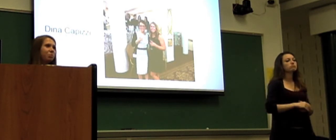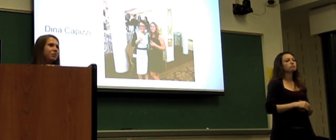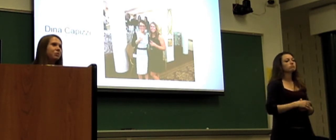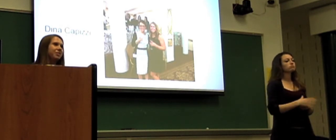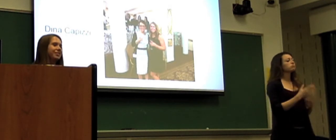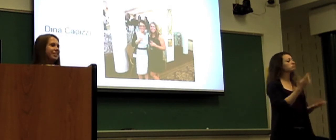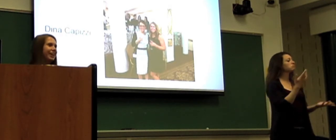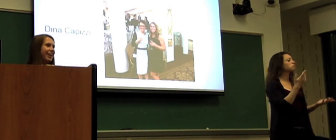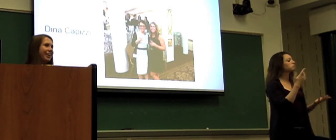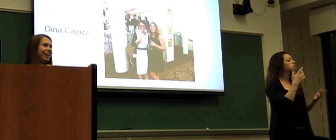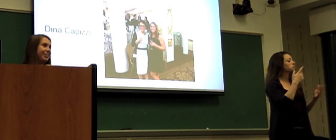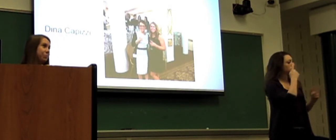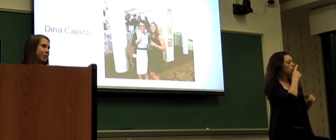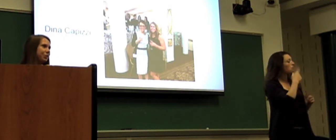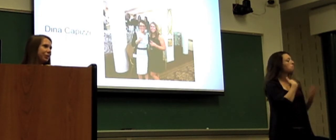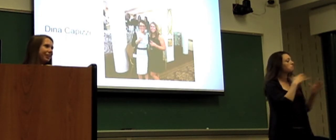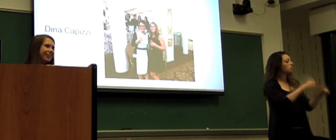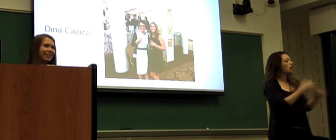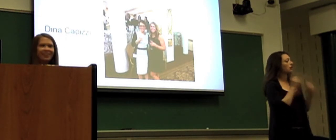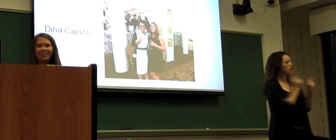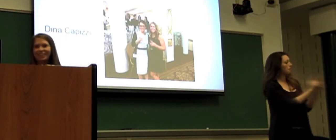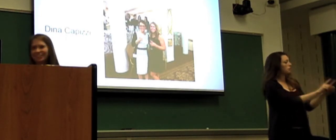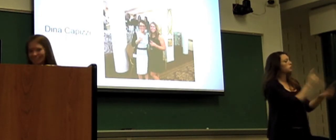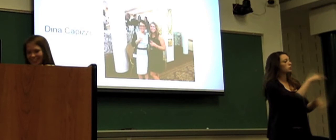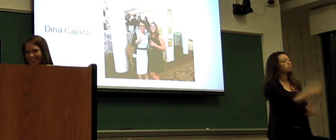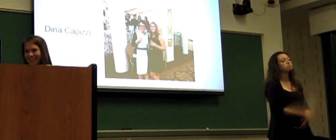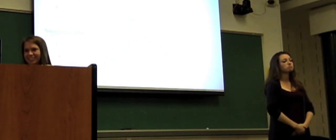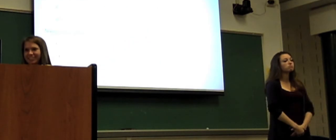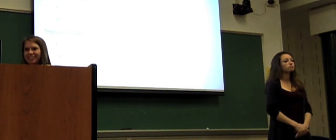hey, I want a mentor. And I said, hey, I need a mentor.